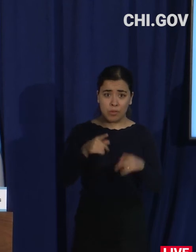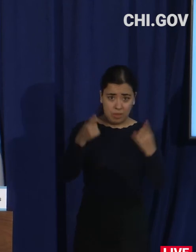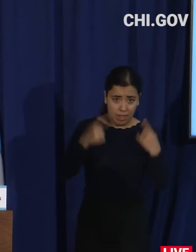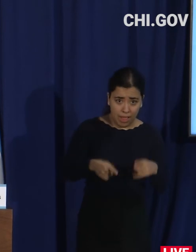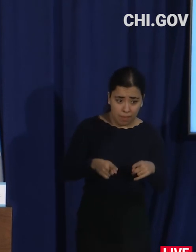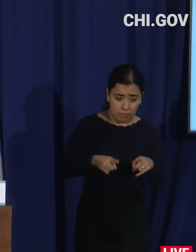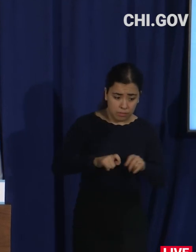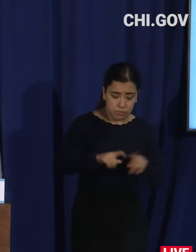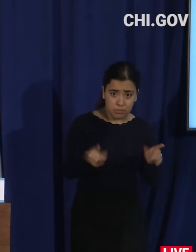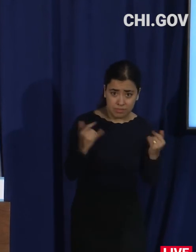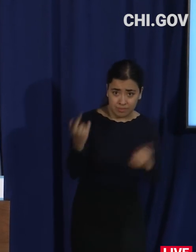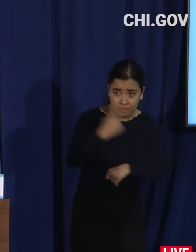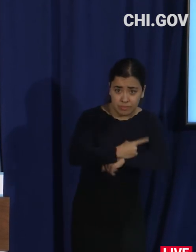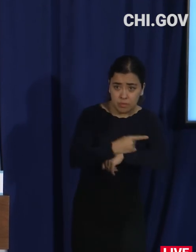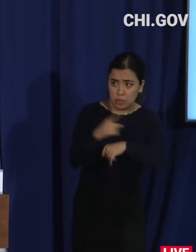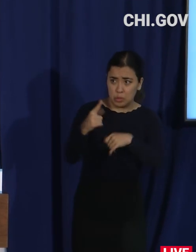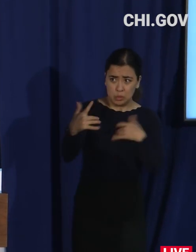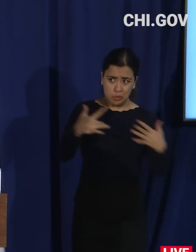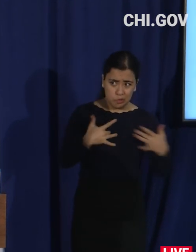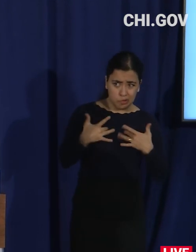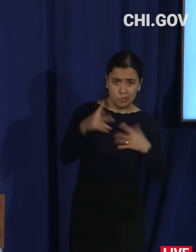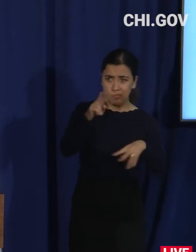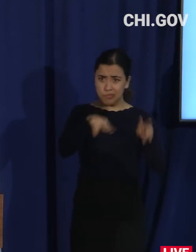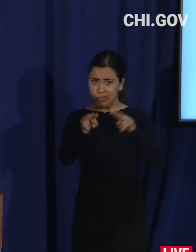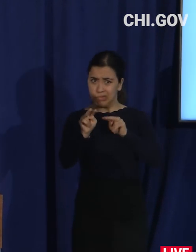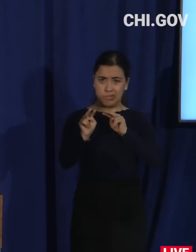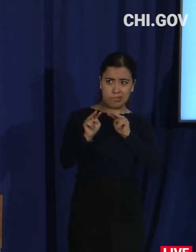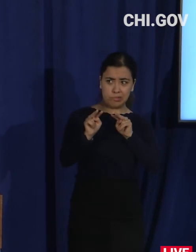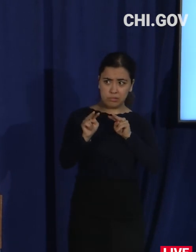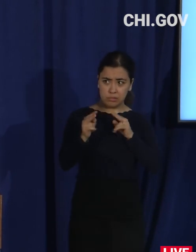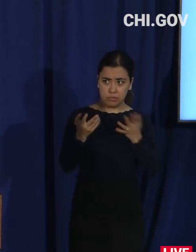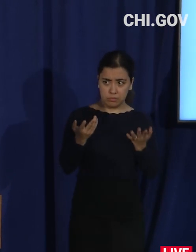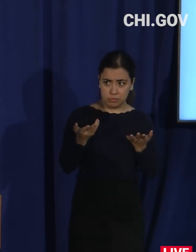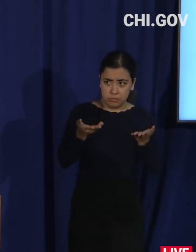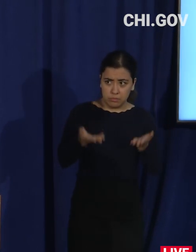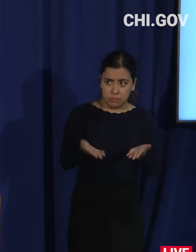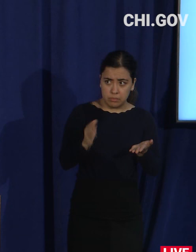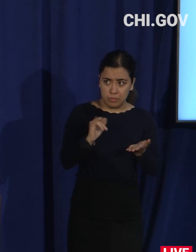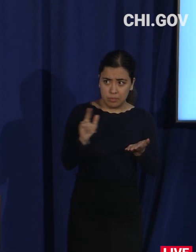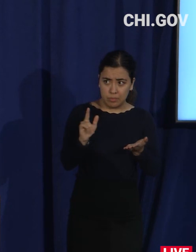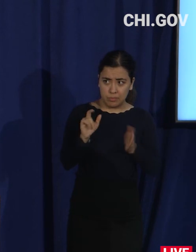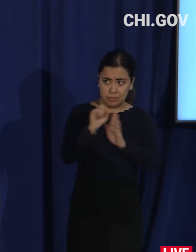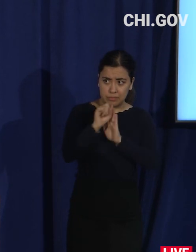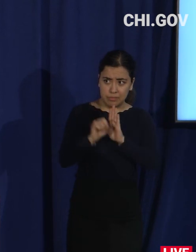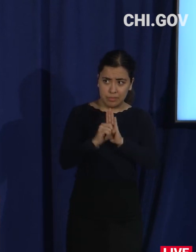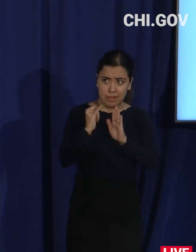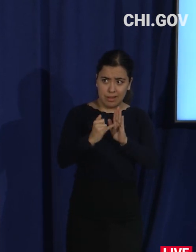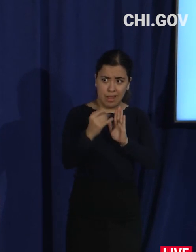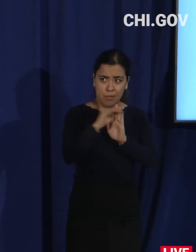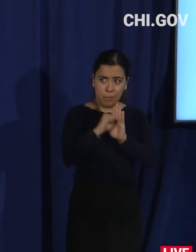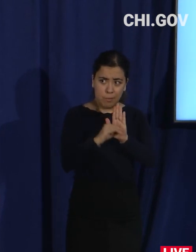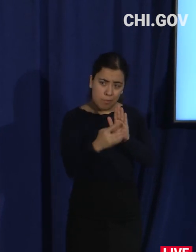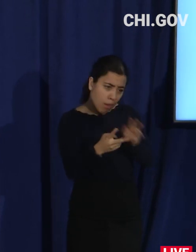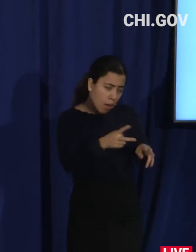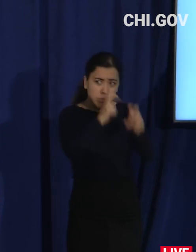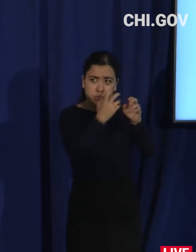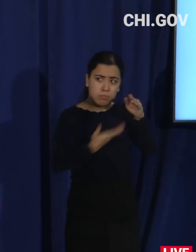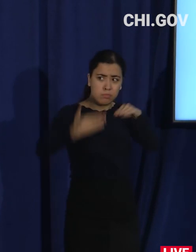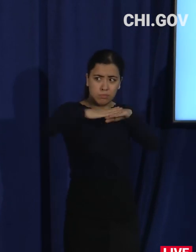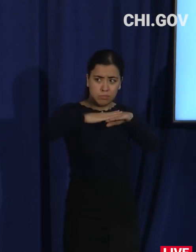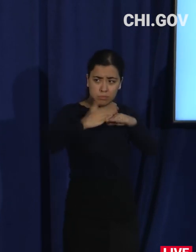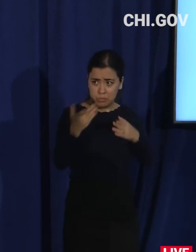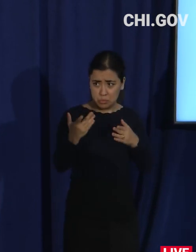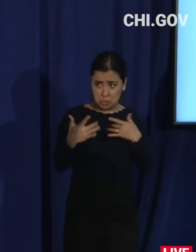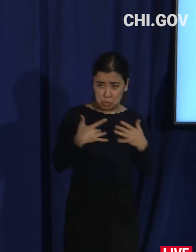today. Are you concerned about the state instituting new restrictions?